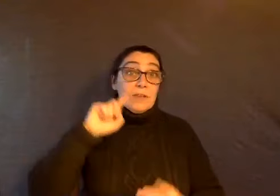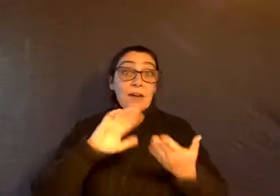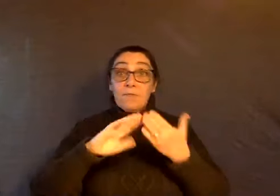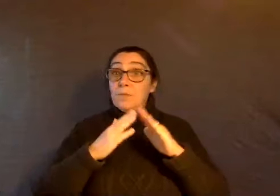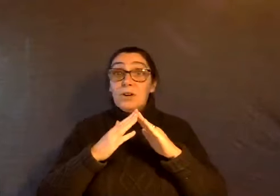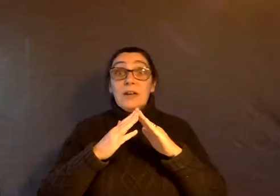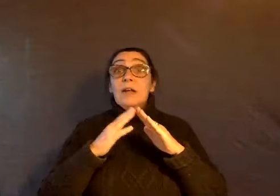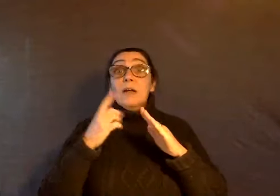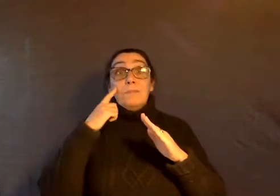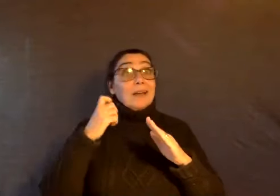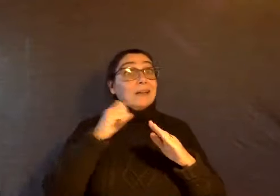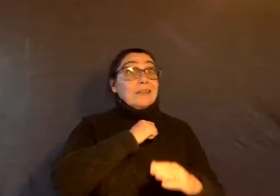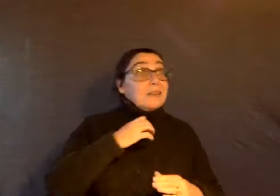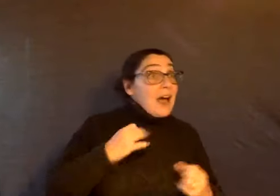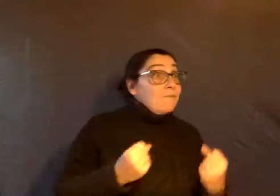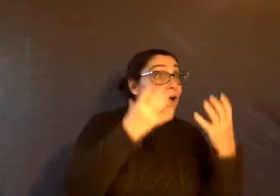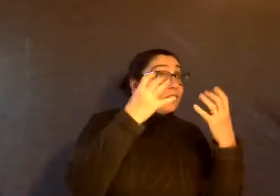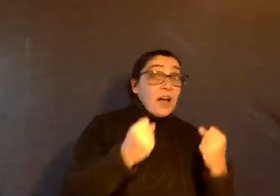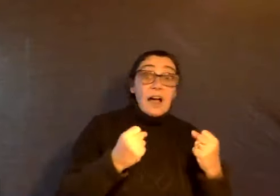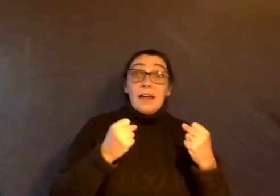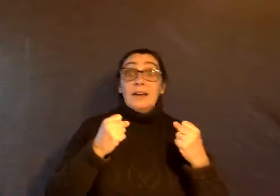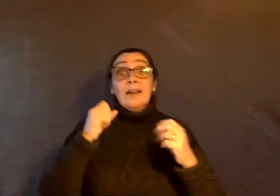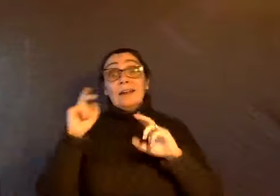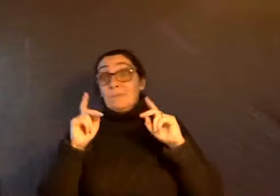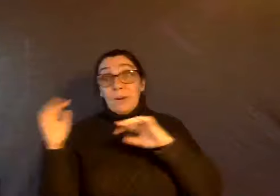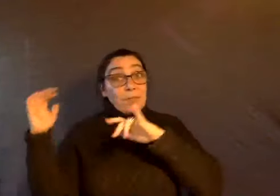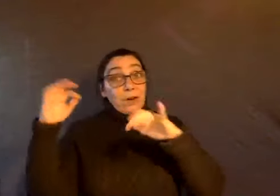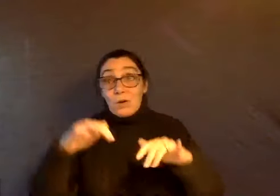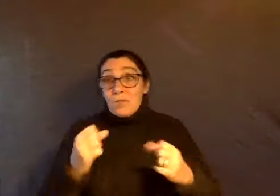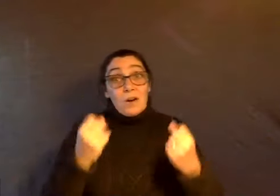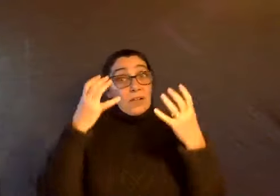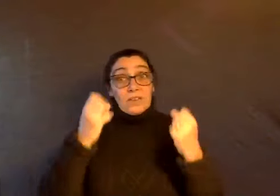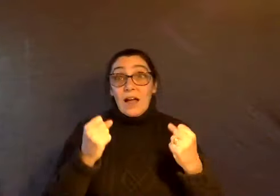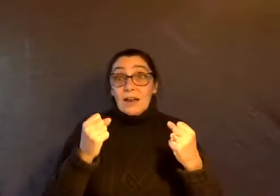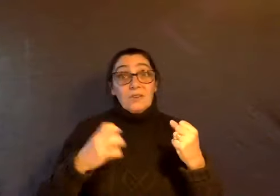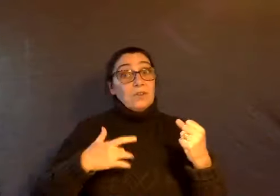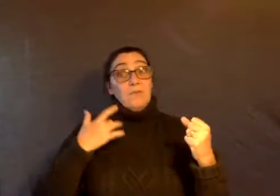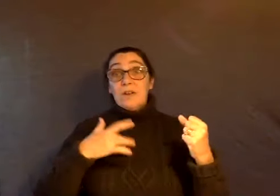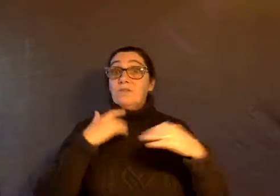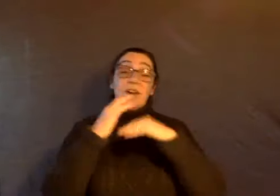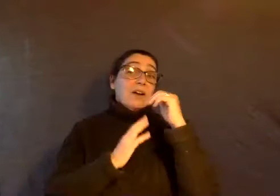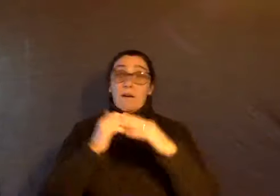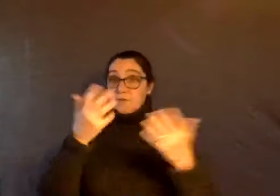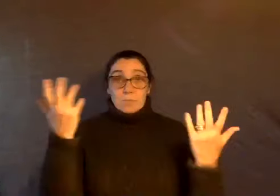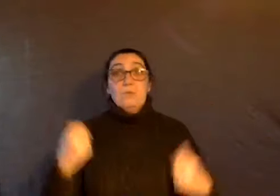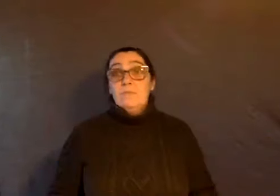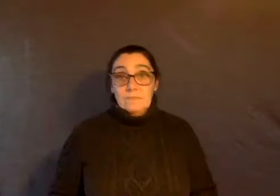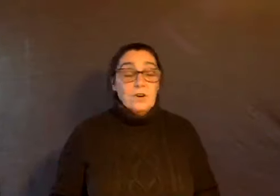deaf community because the staff all sign, people that go there all sign, so you feel very comfortable when you're